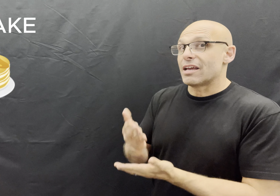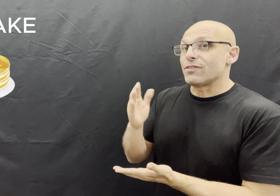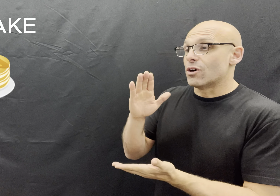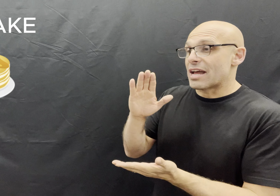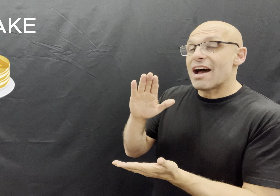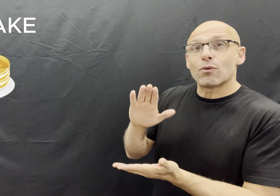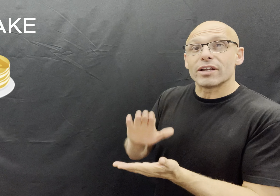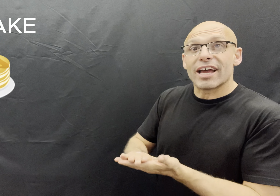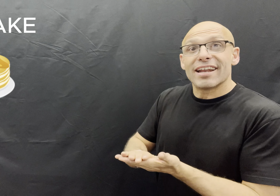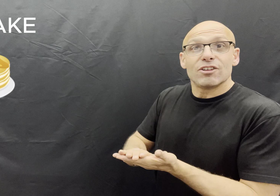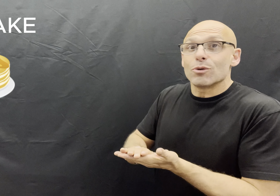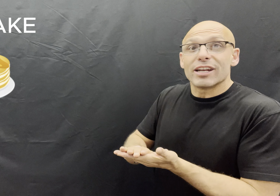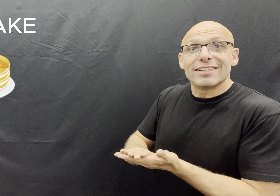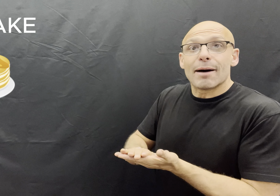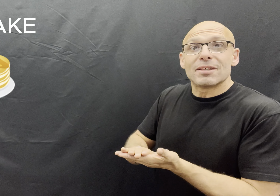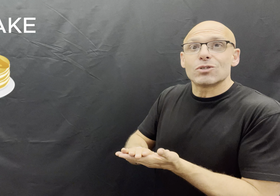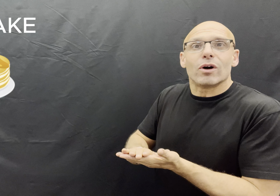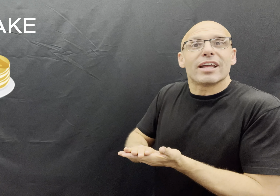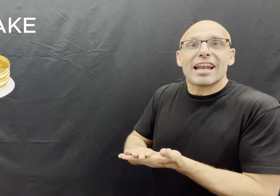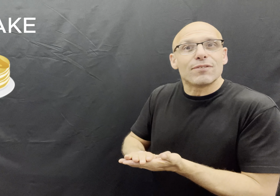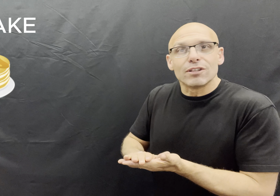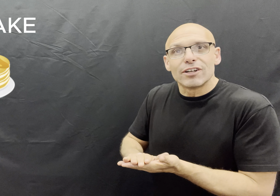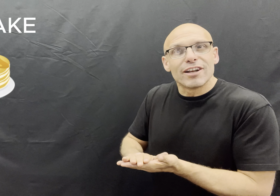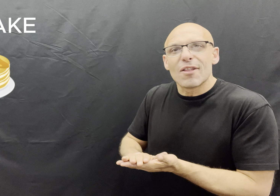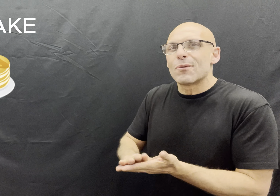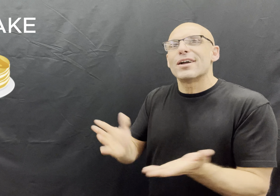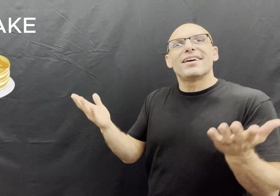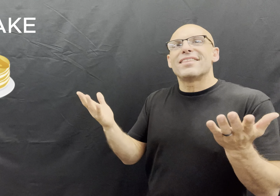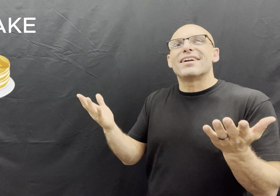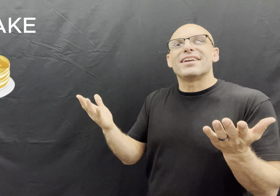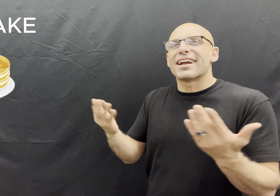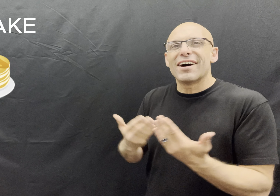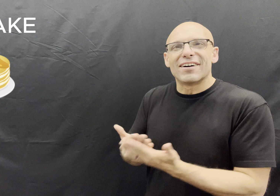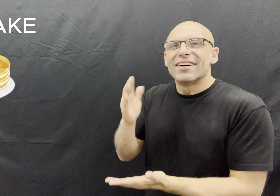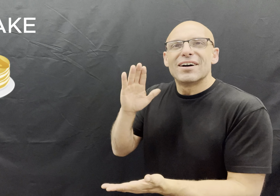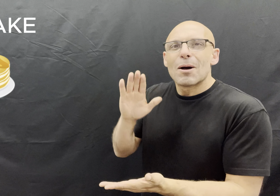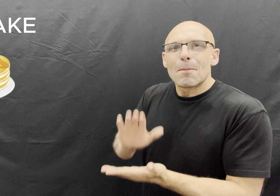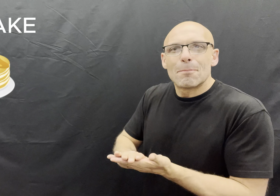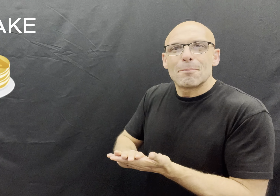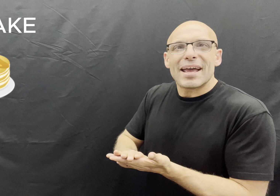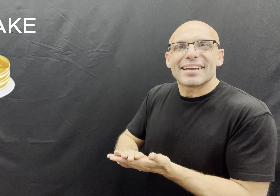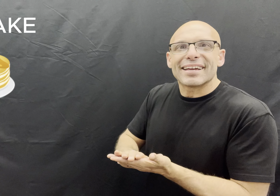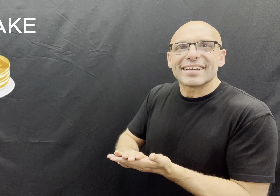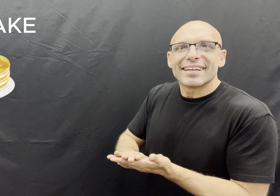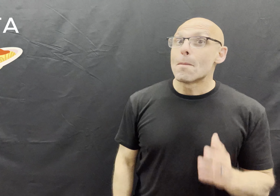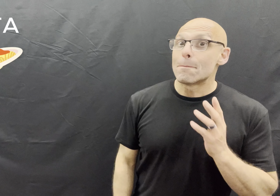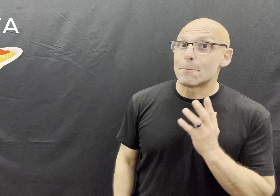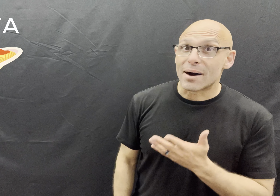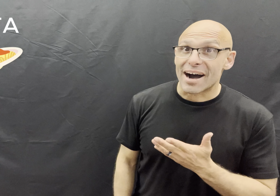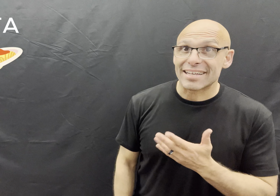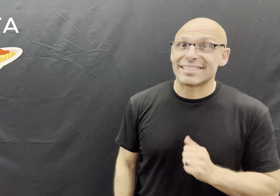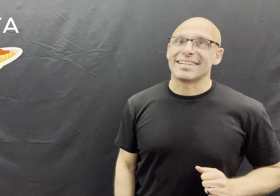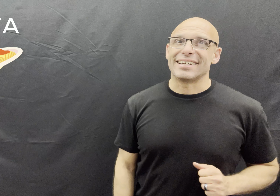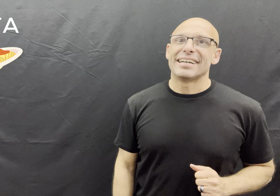you don't have one yet, you can adopt this one. And if you learn another one, there you go. Pancake. Pasta. How